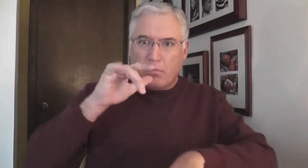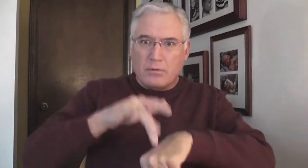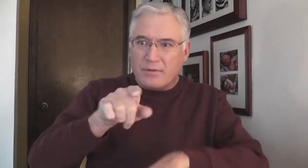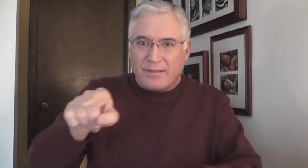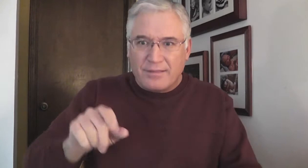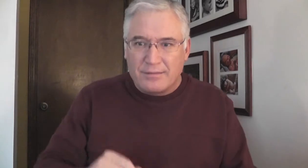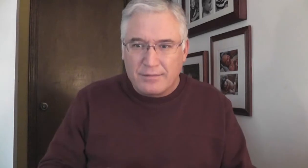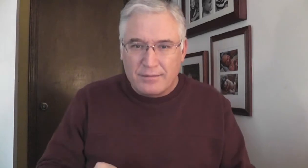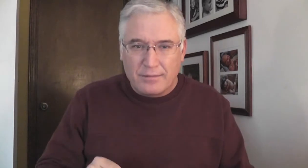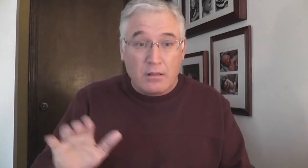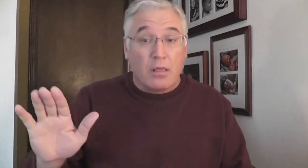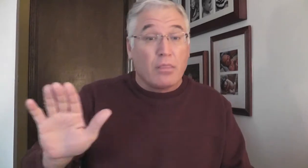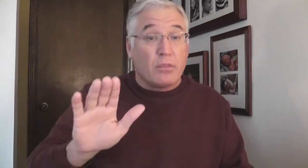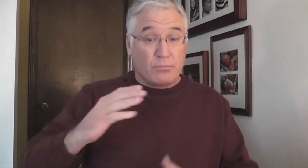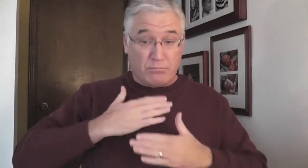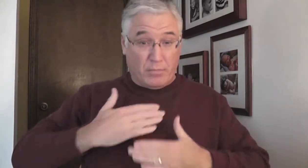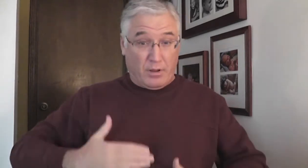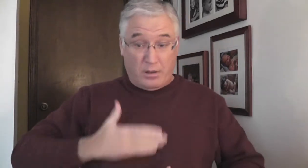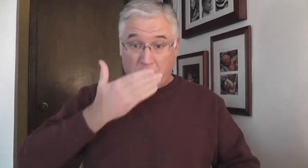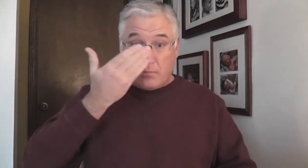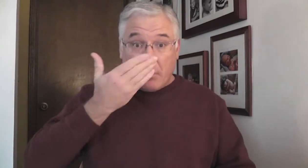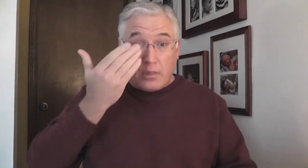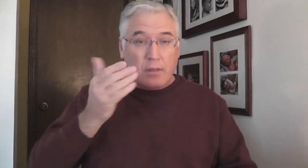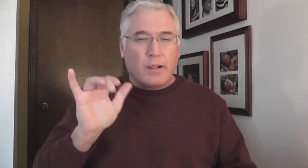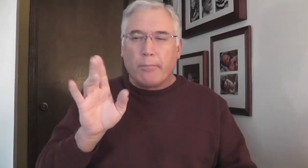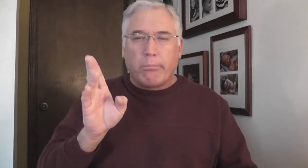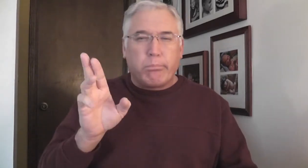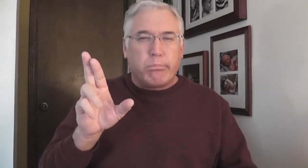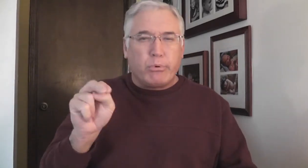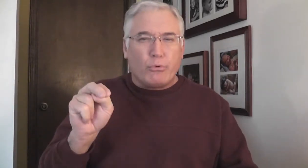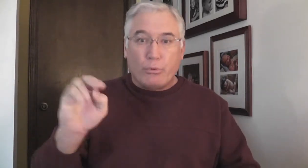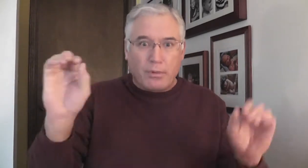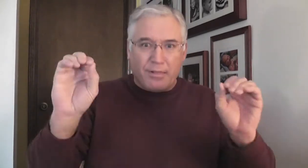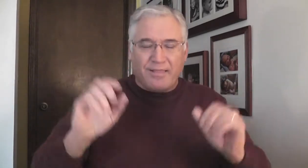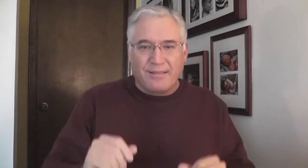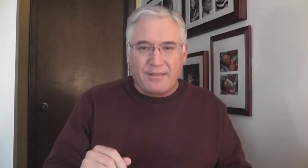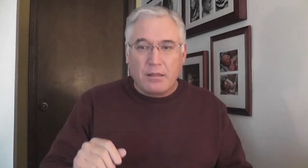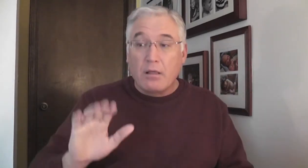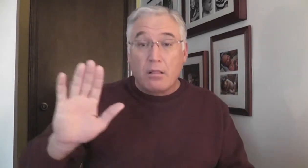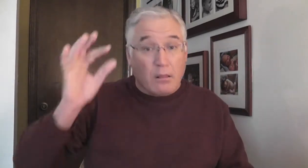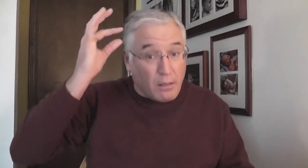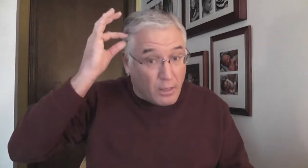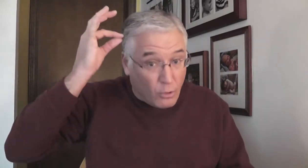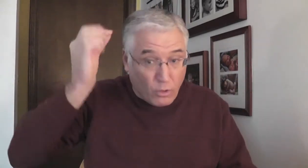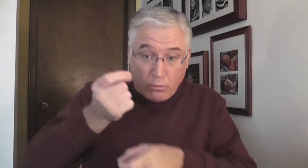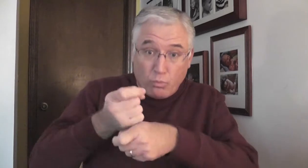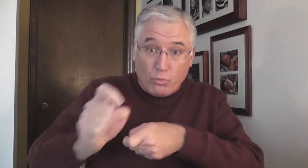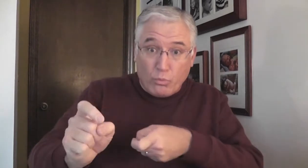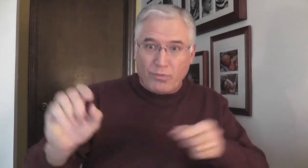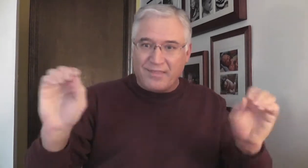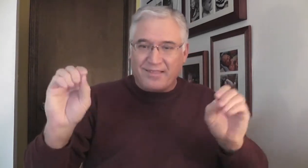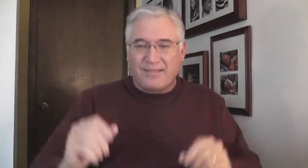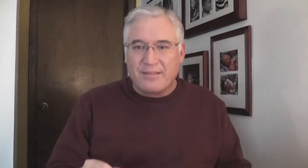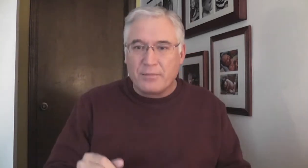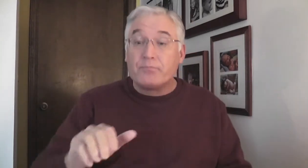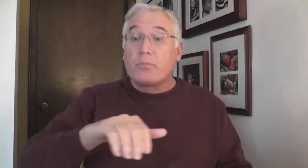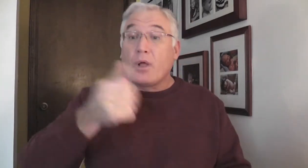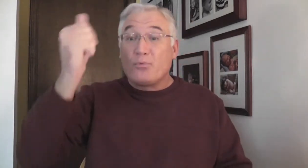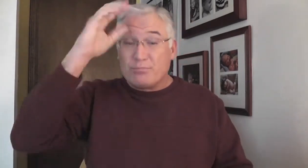in the fire. The fire didn't even touch them. Their body didn't smell like smoke, nothing. Their hair wasn't singed,